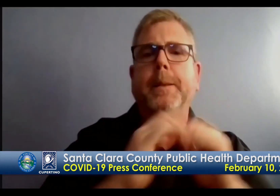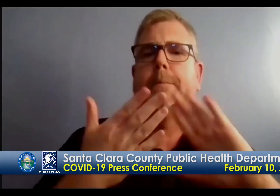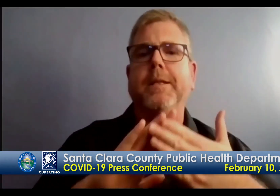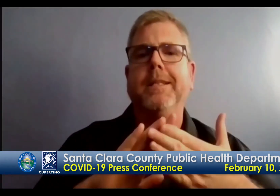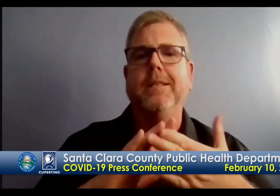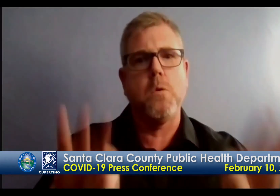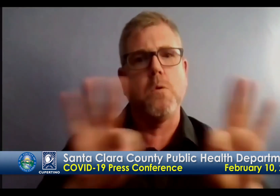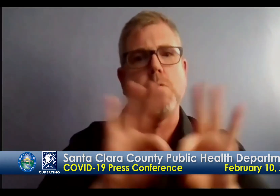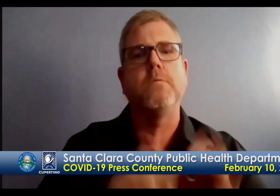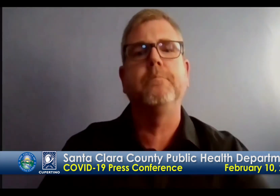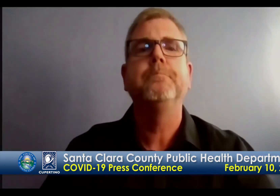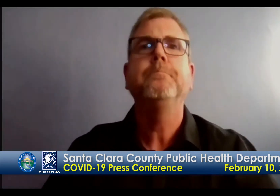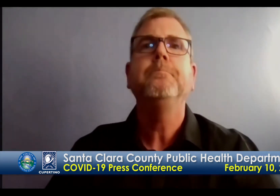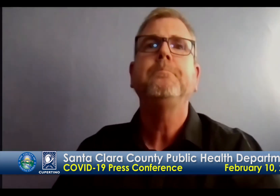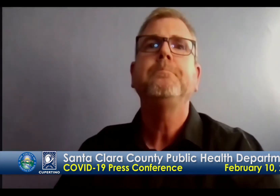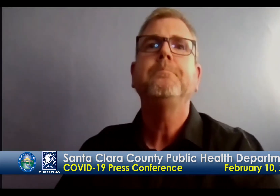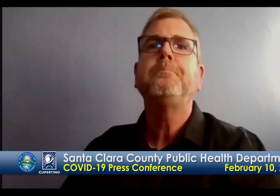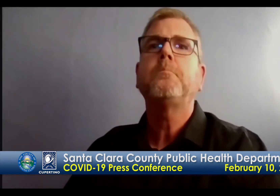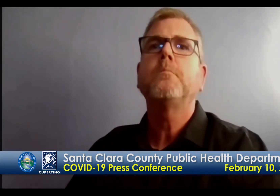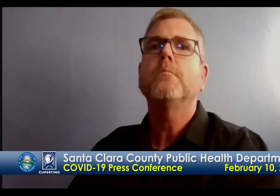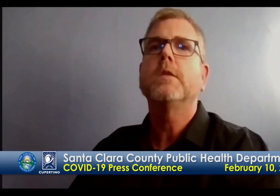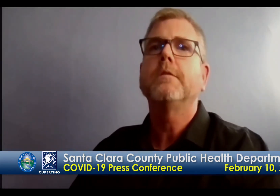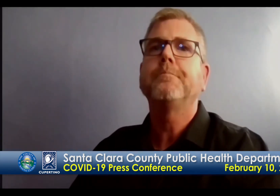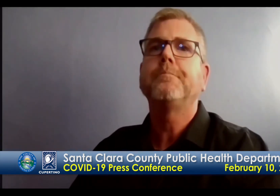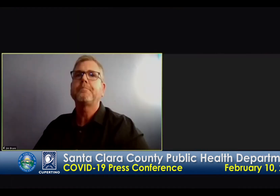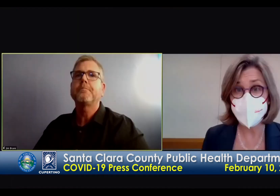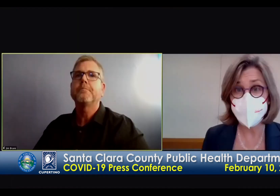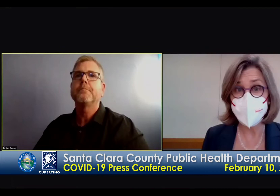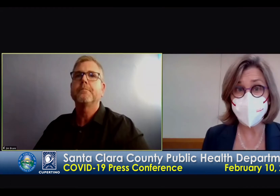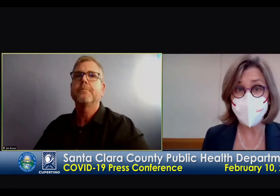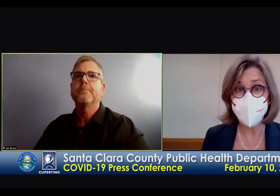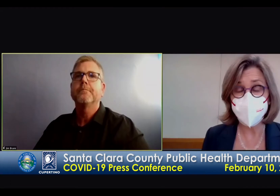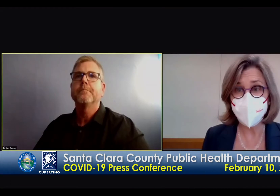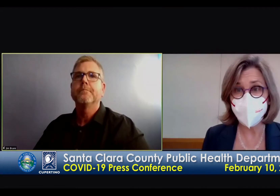Can you restate the question for me? I apologize.